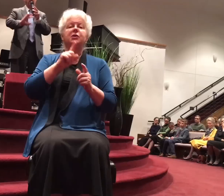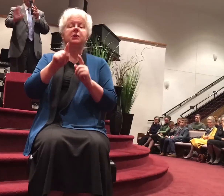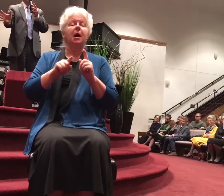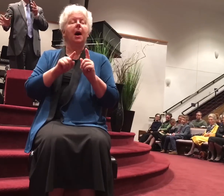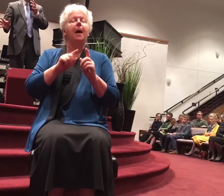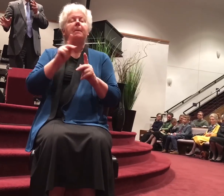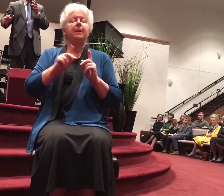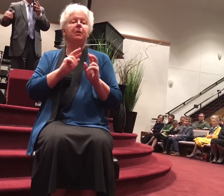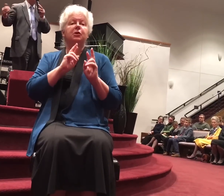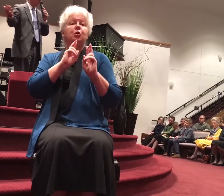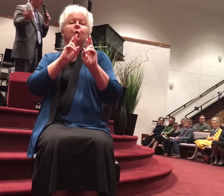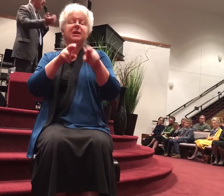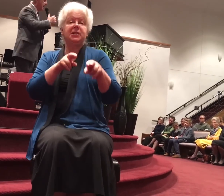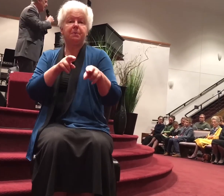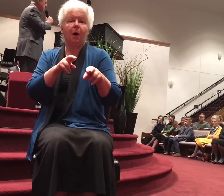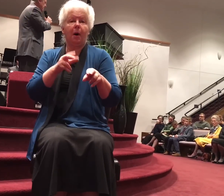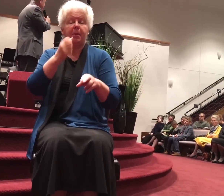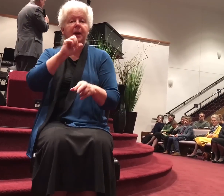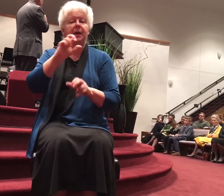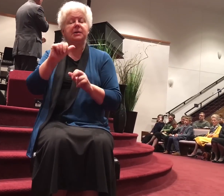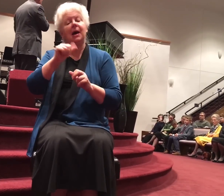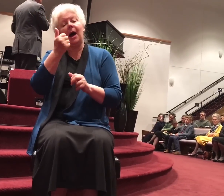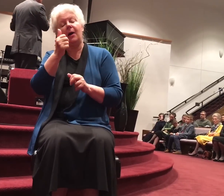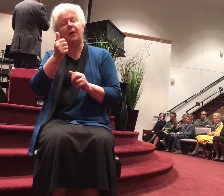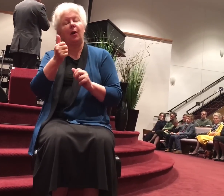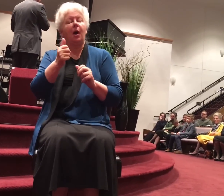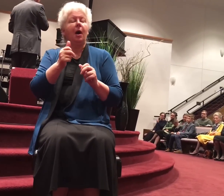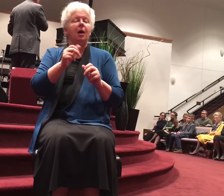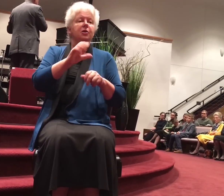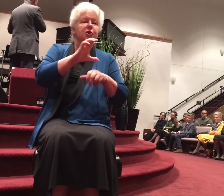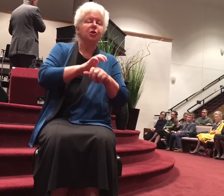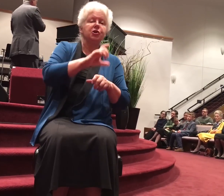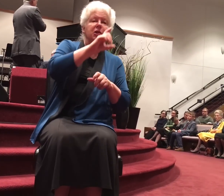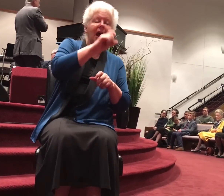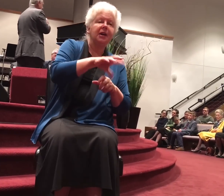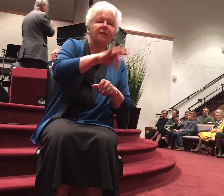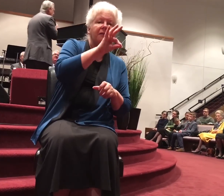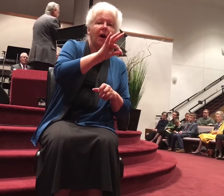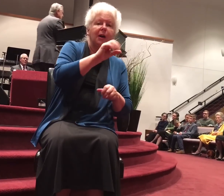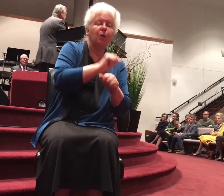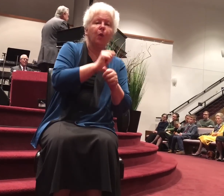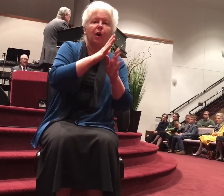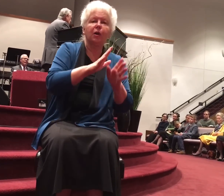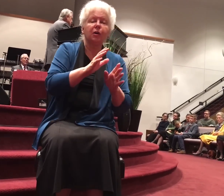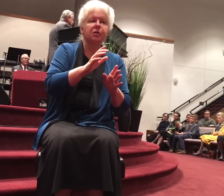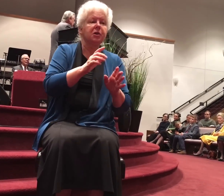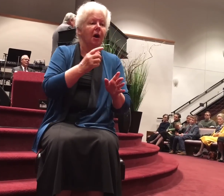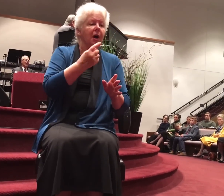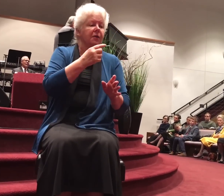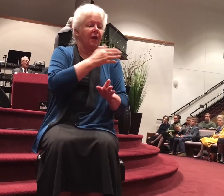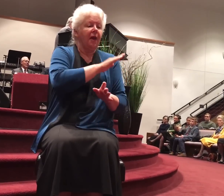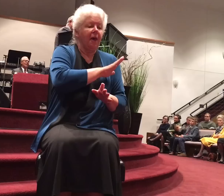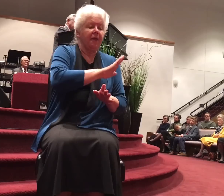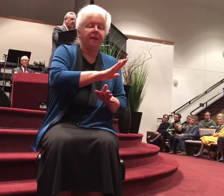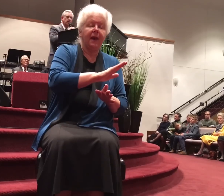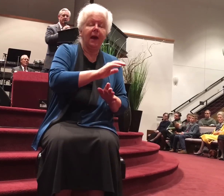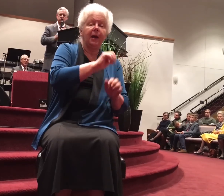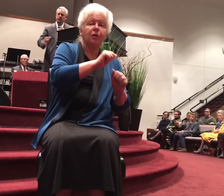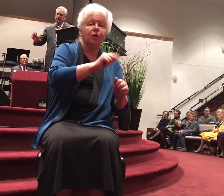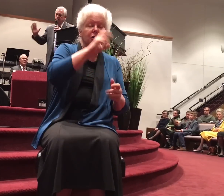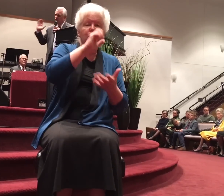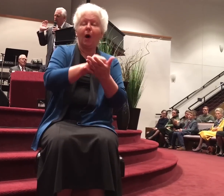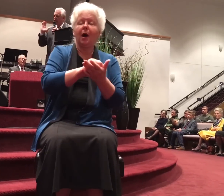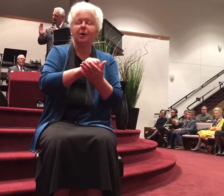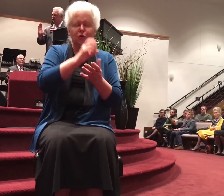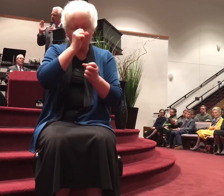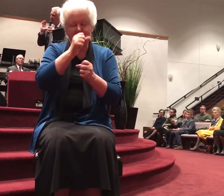because other entities had to organize and find workers that they could trust. We already had hundreds of churches in all those communities.